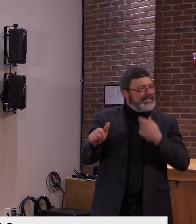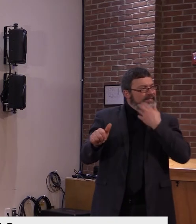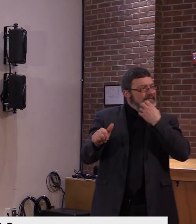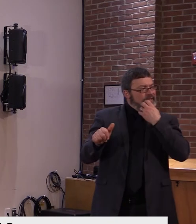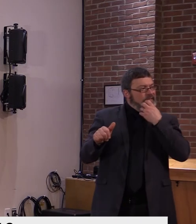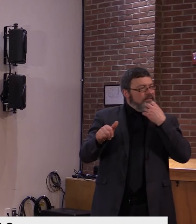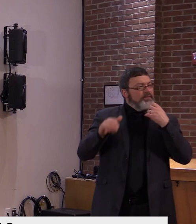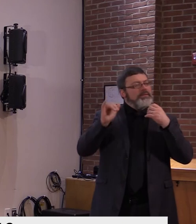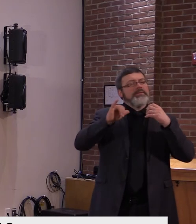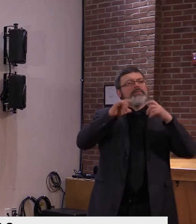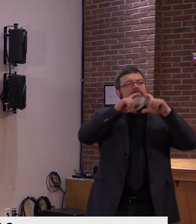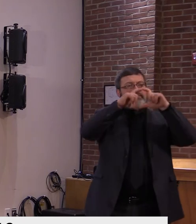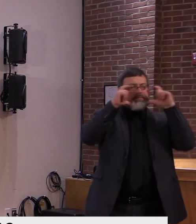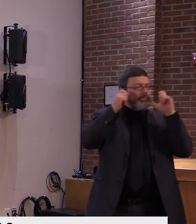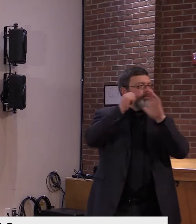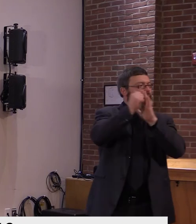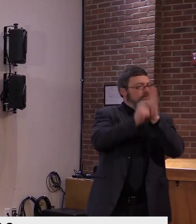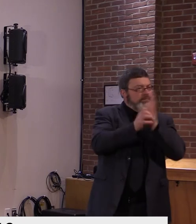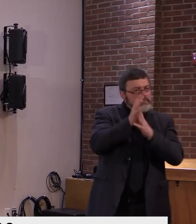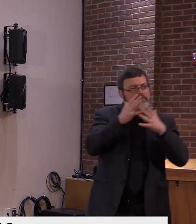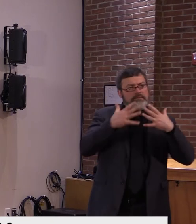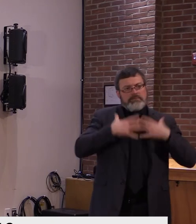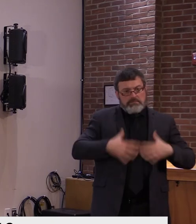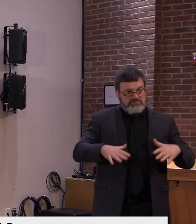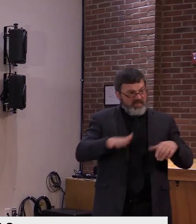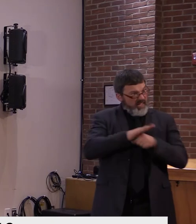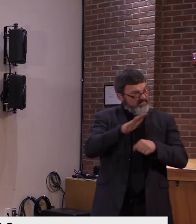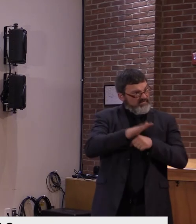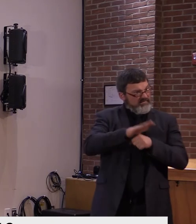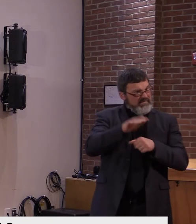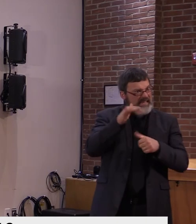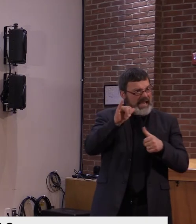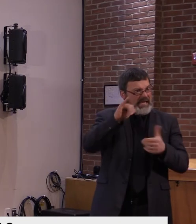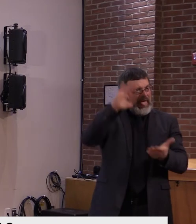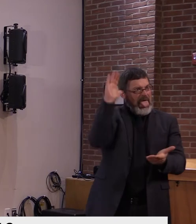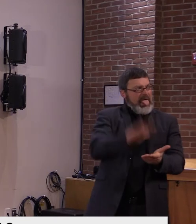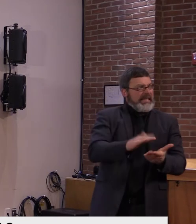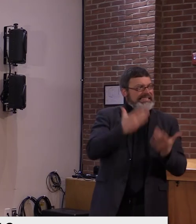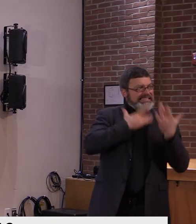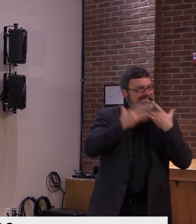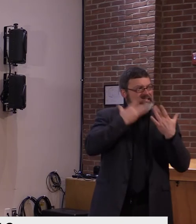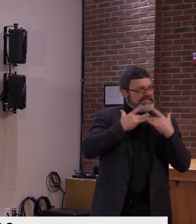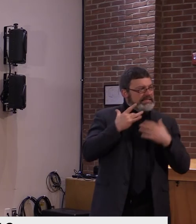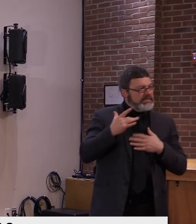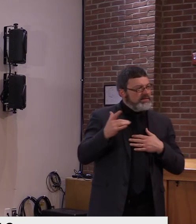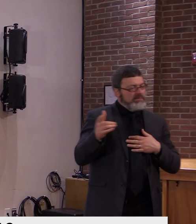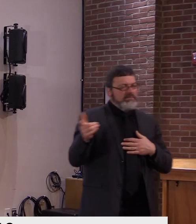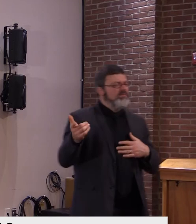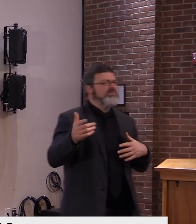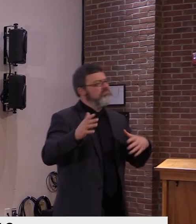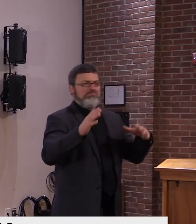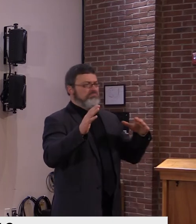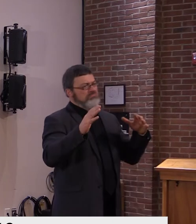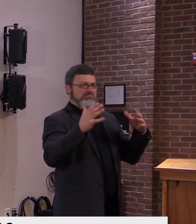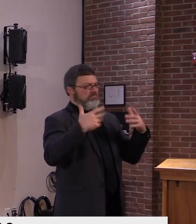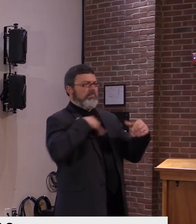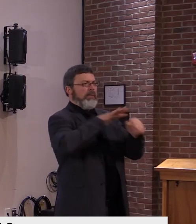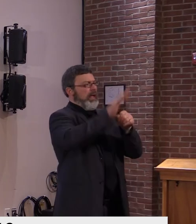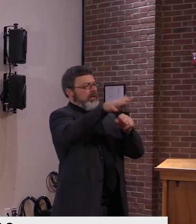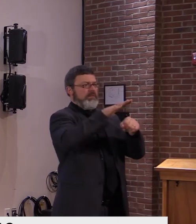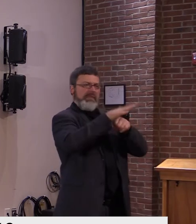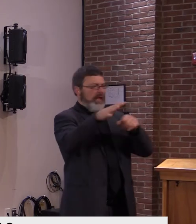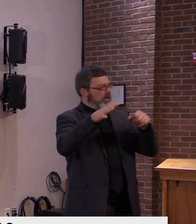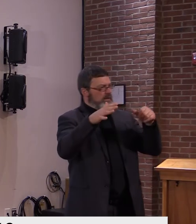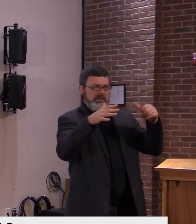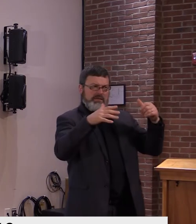to and we have been shipping PPE to these facilities in order to maintain adequate